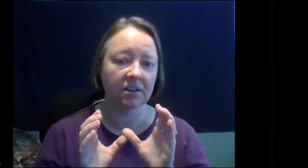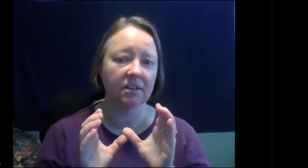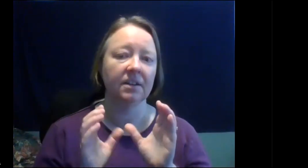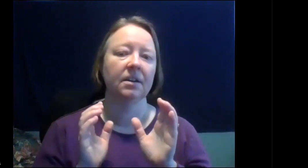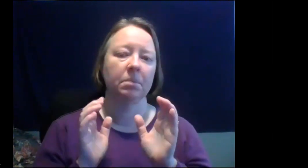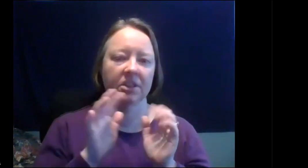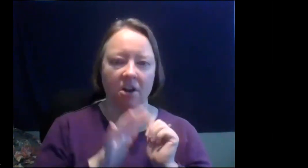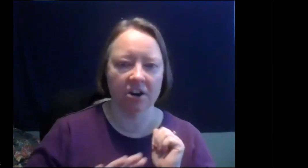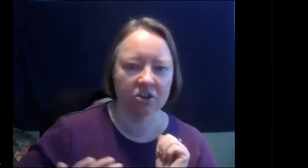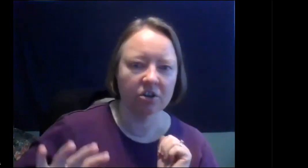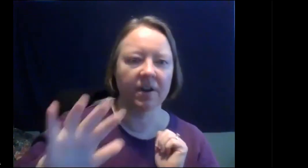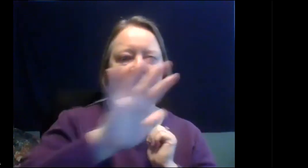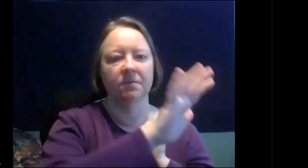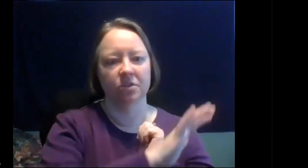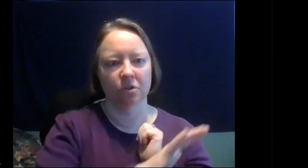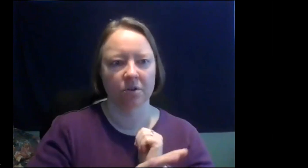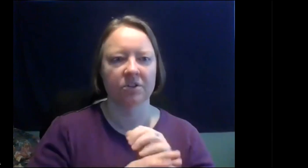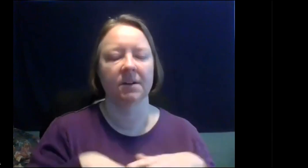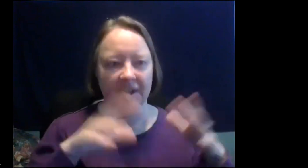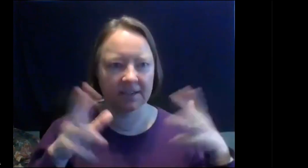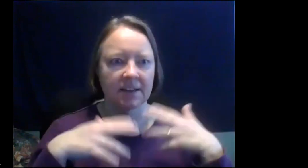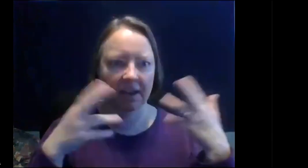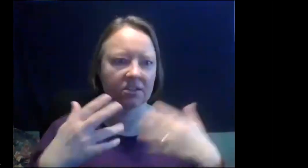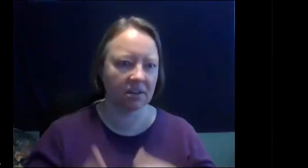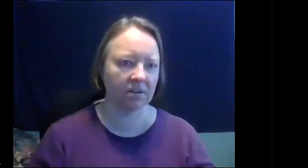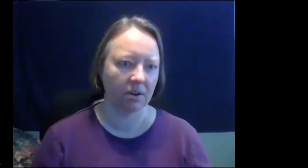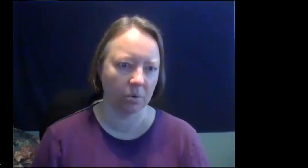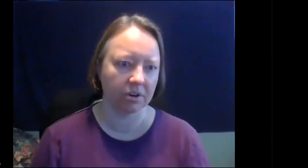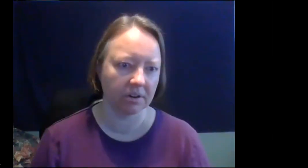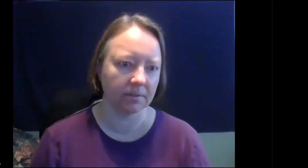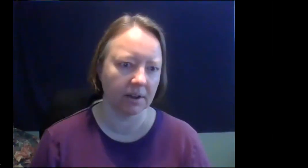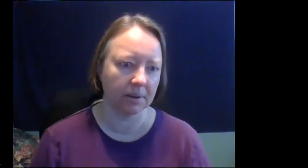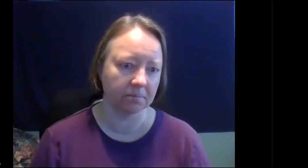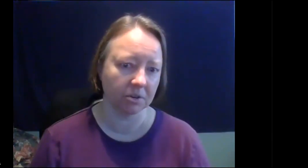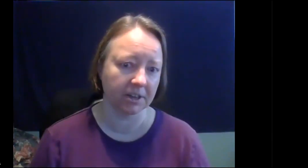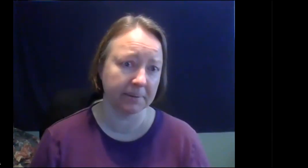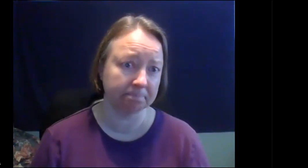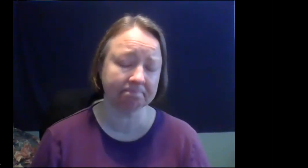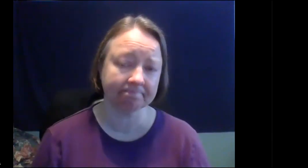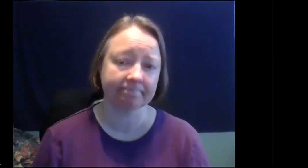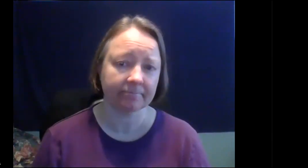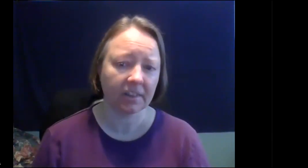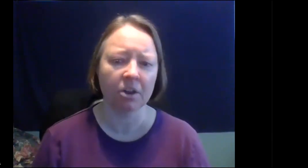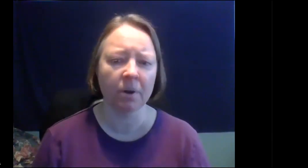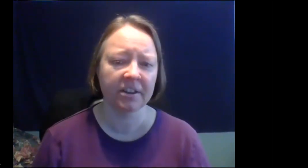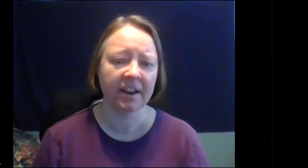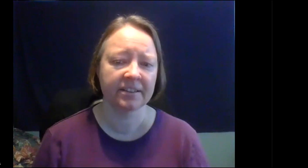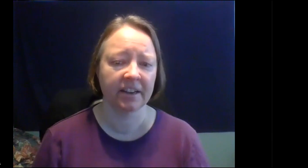Michigan, but there are certified deaf interpreters that have taken tests and work full time around the United States.